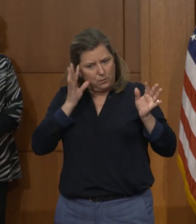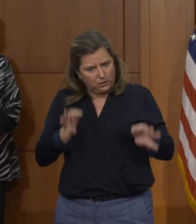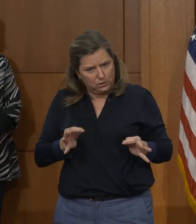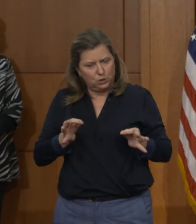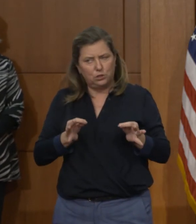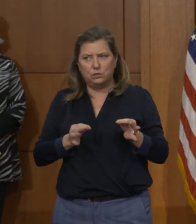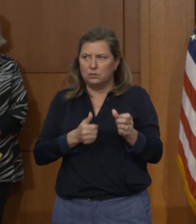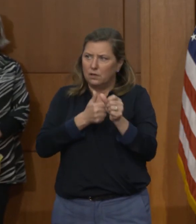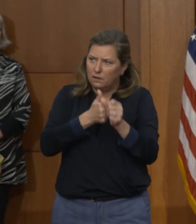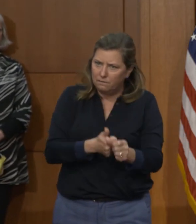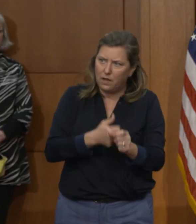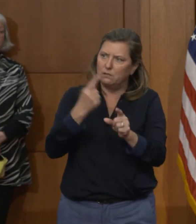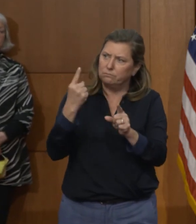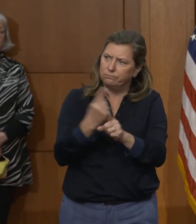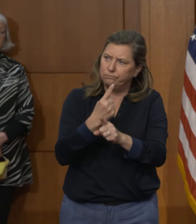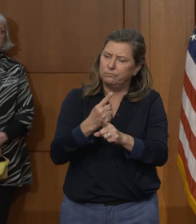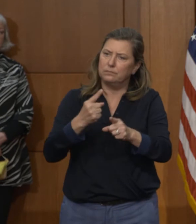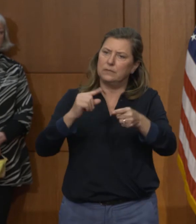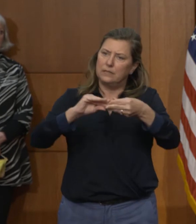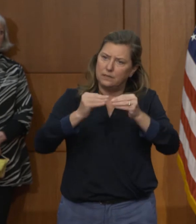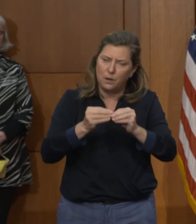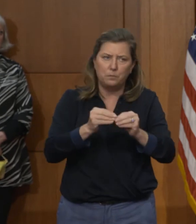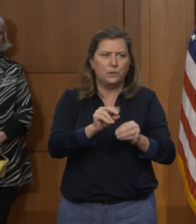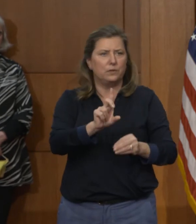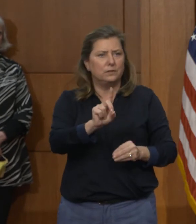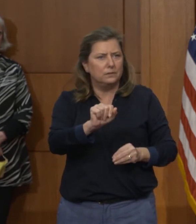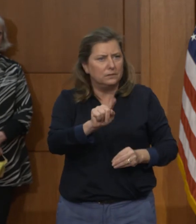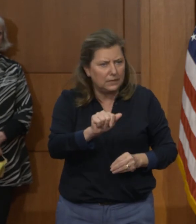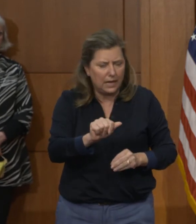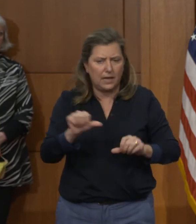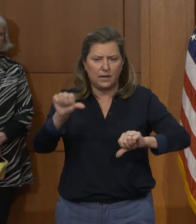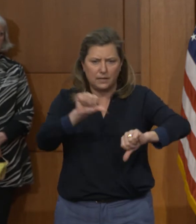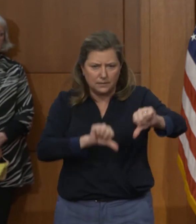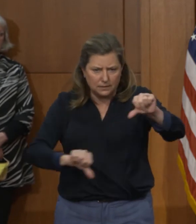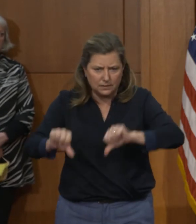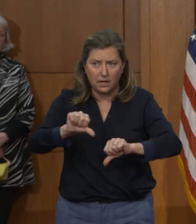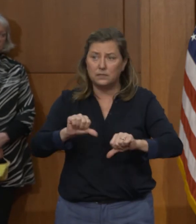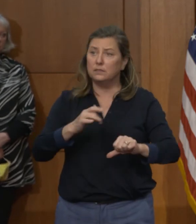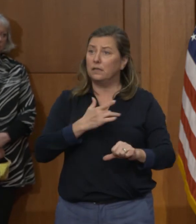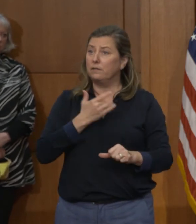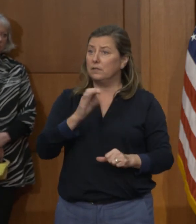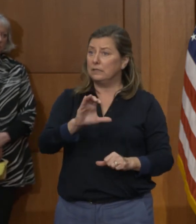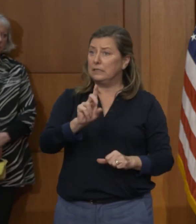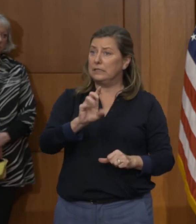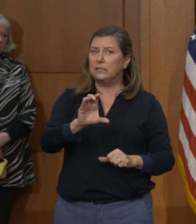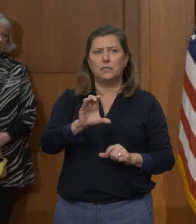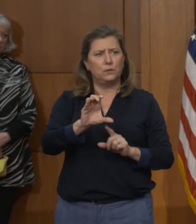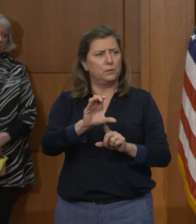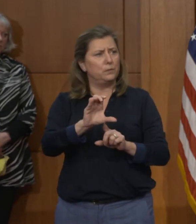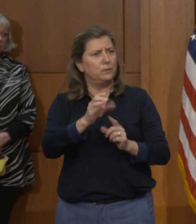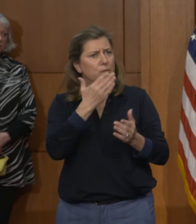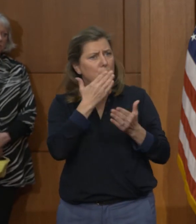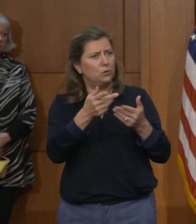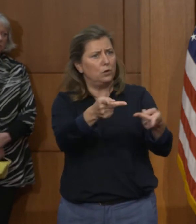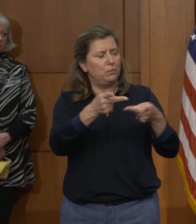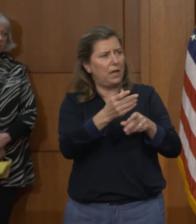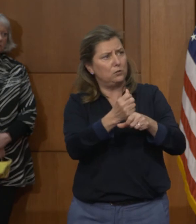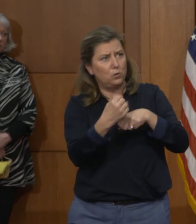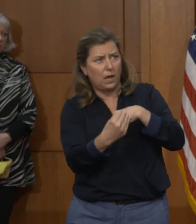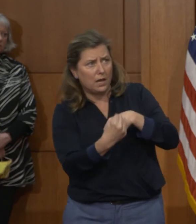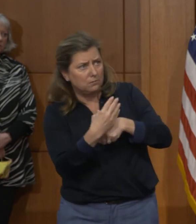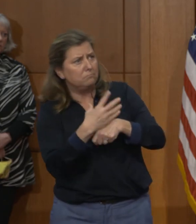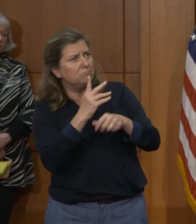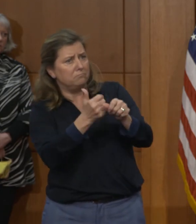with data and following the science. And the CDC, I think, is a good source of guidelines. And